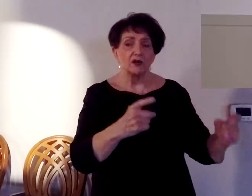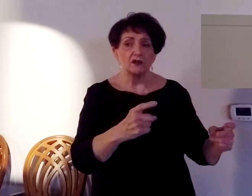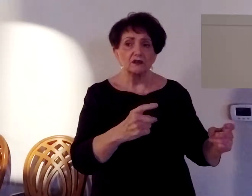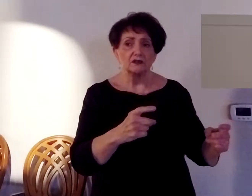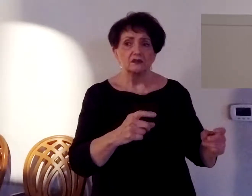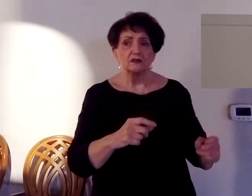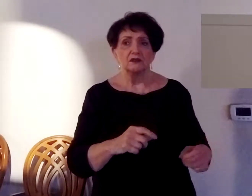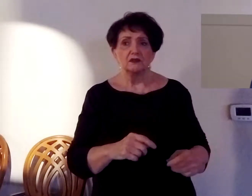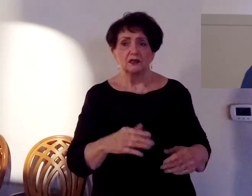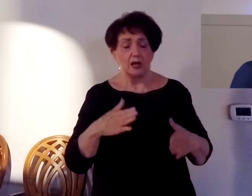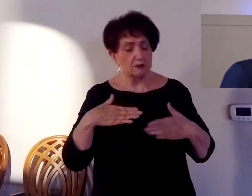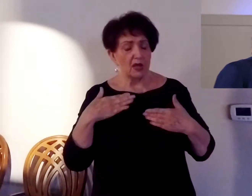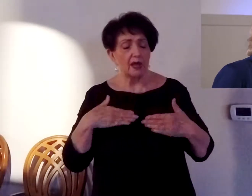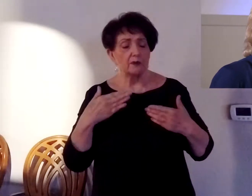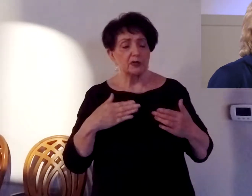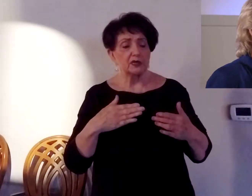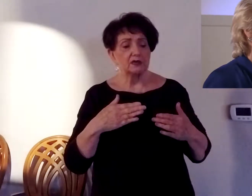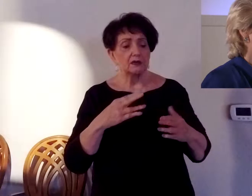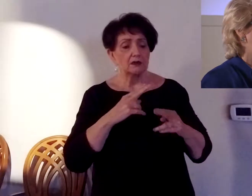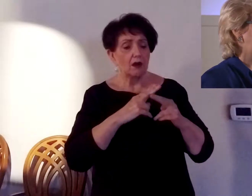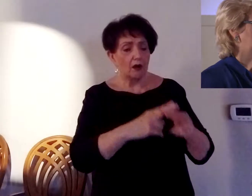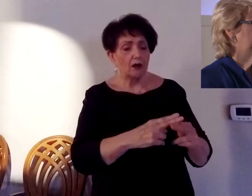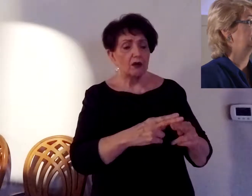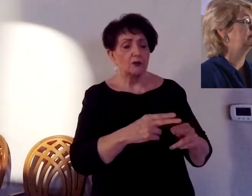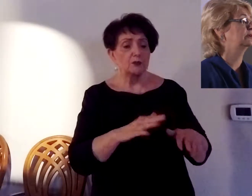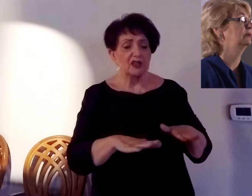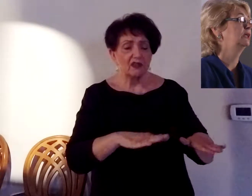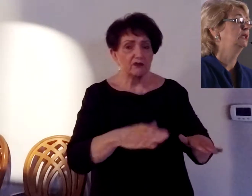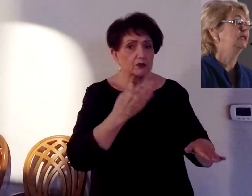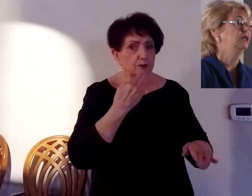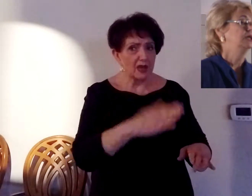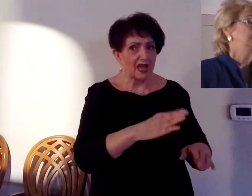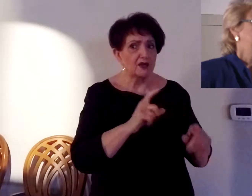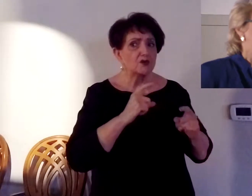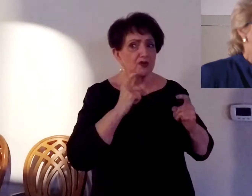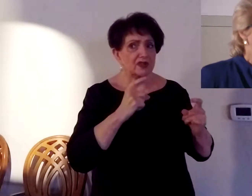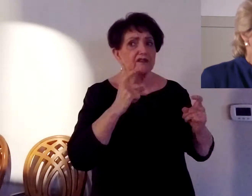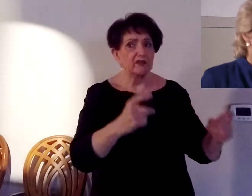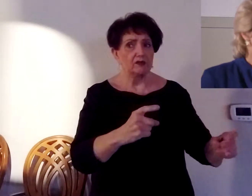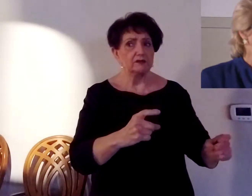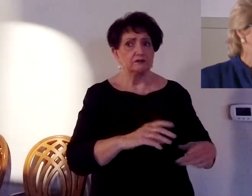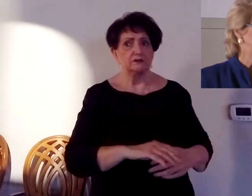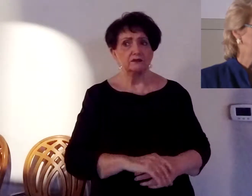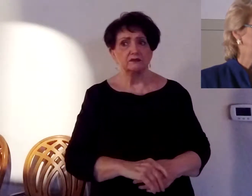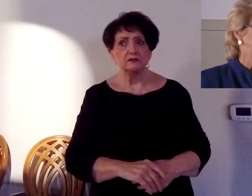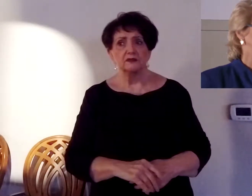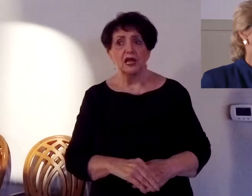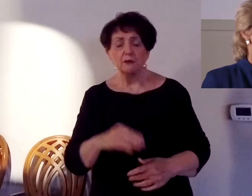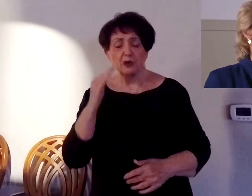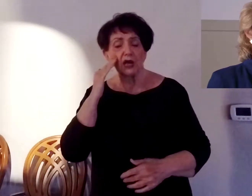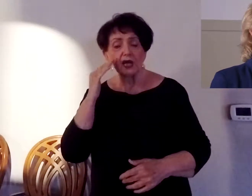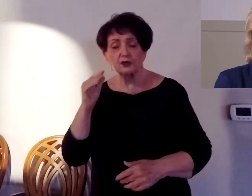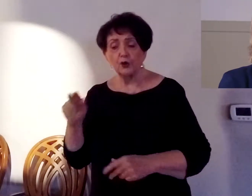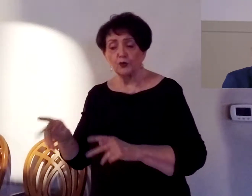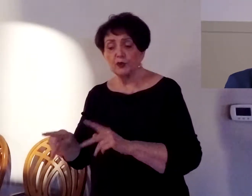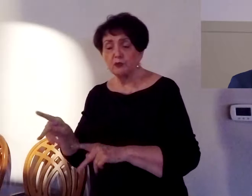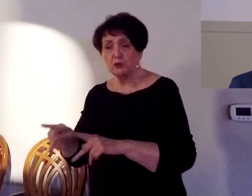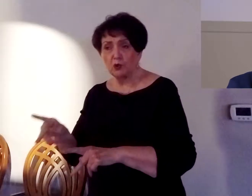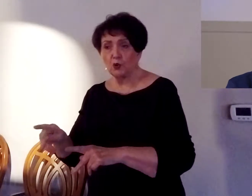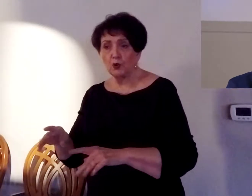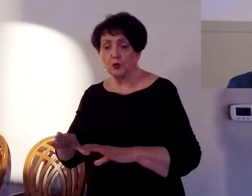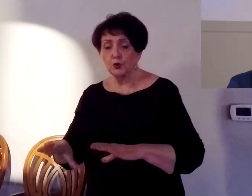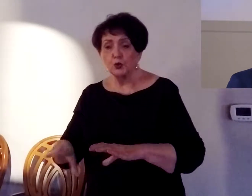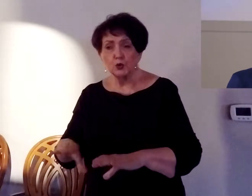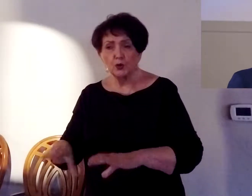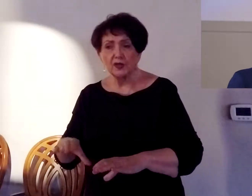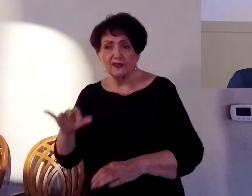I'm happy to call behaviors bad, and I'm happy to call them evil. What I know is the people who are doing those